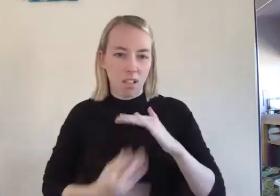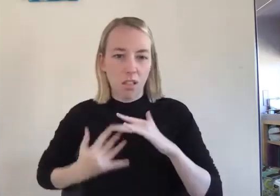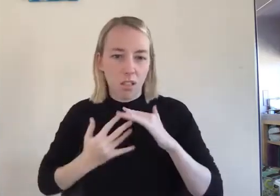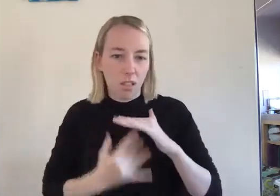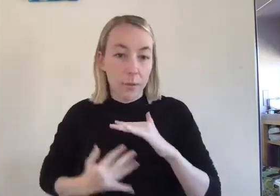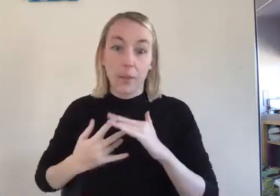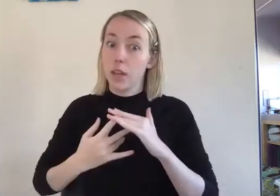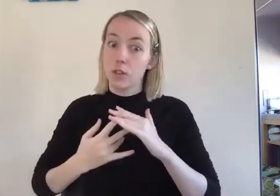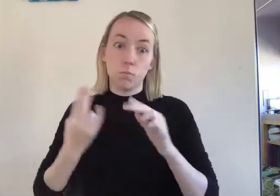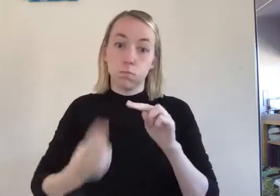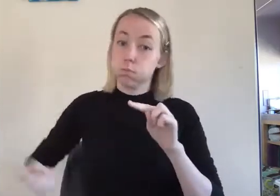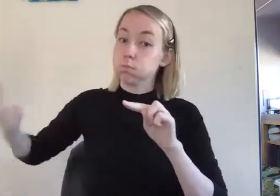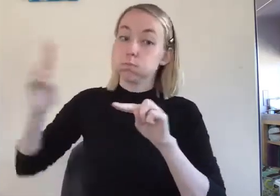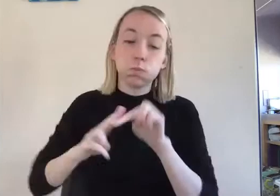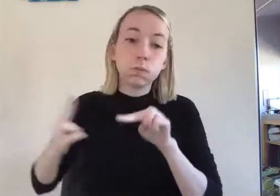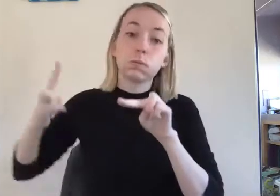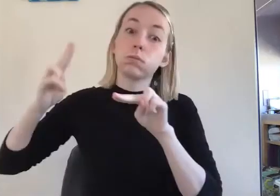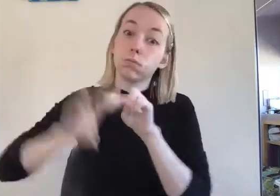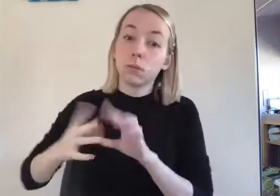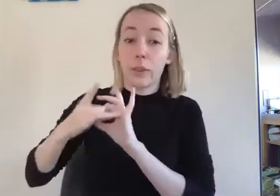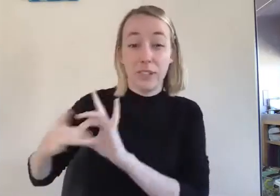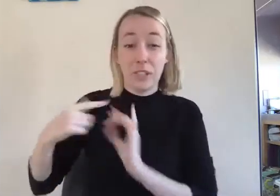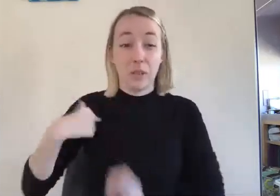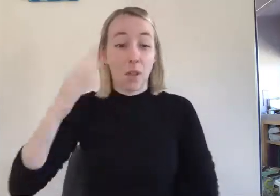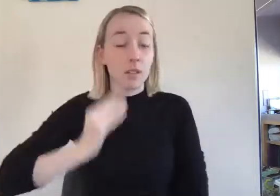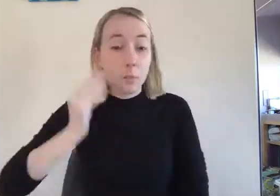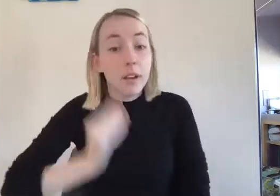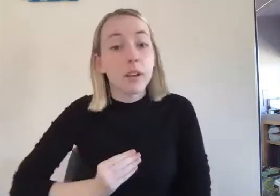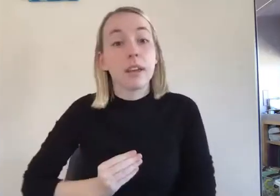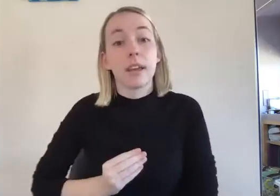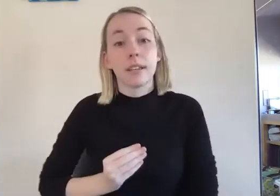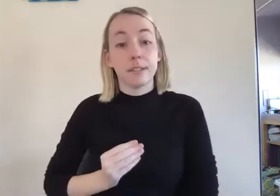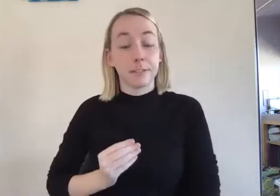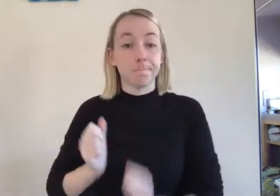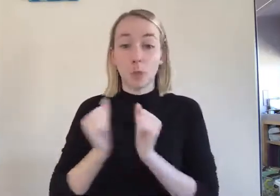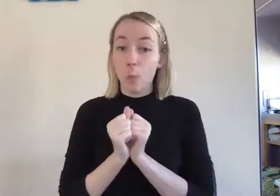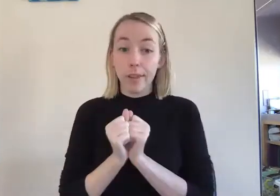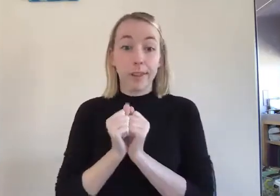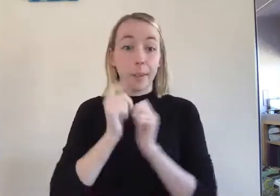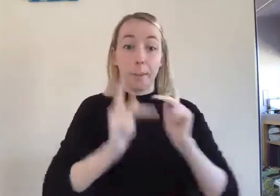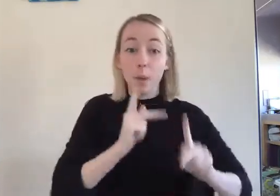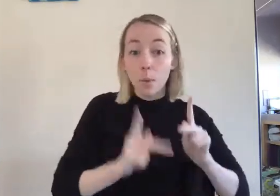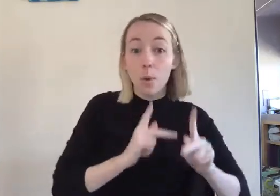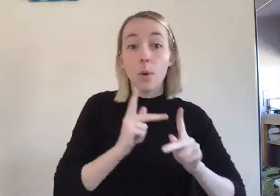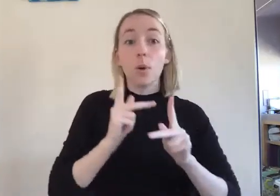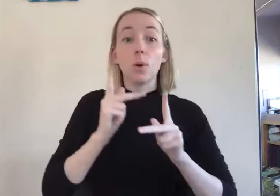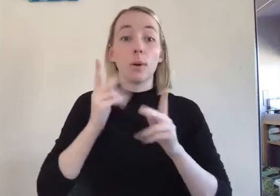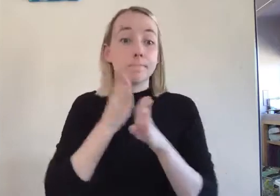like amplified itself through every relationship that I had, whether it was with like people